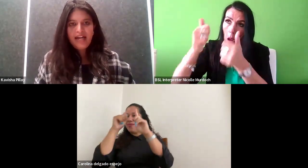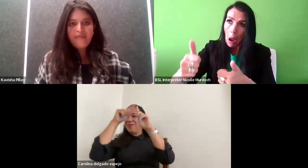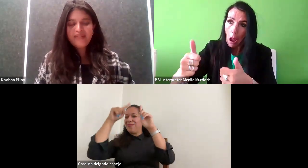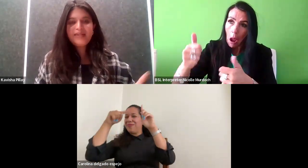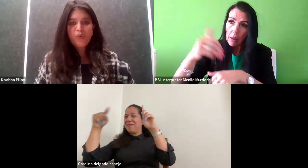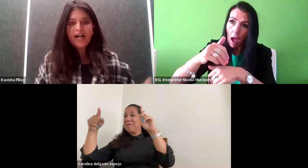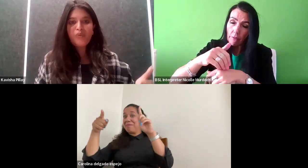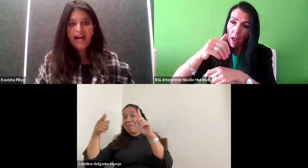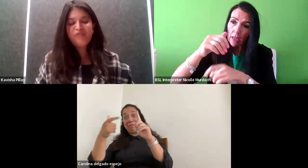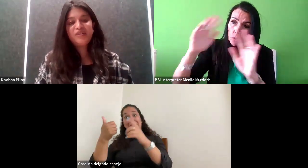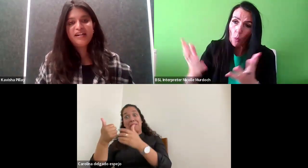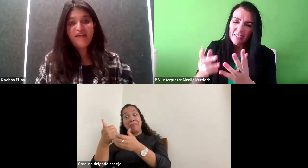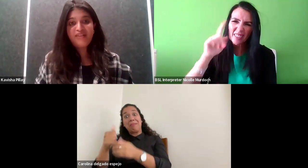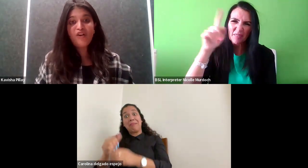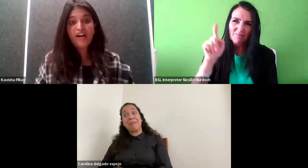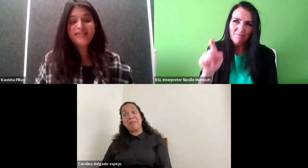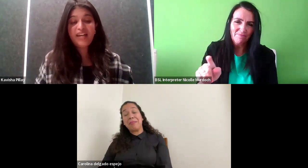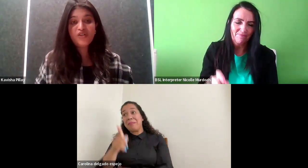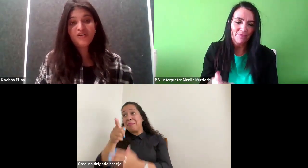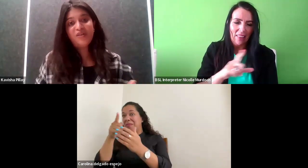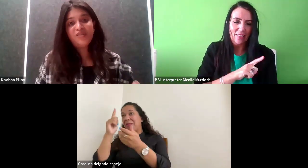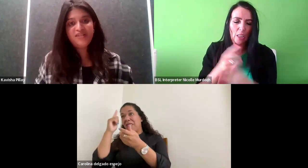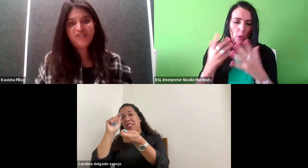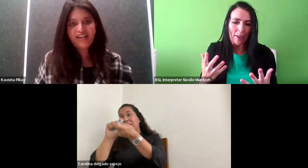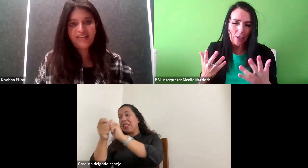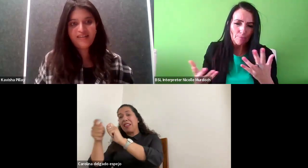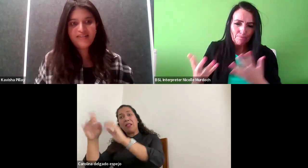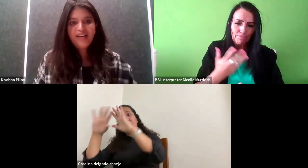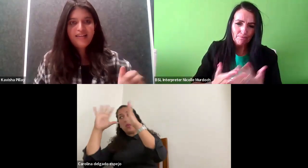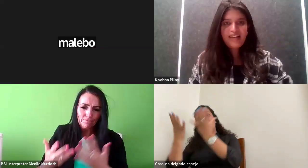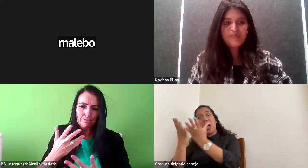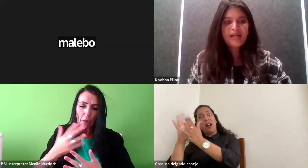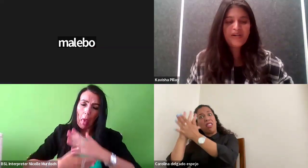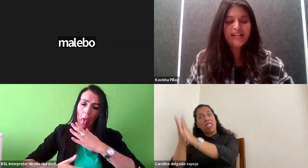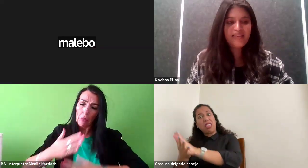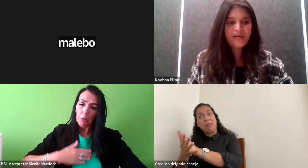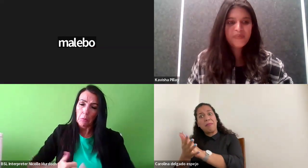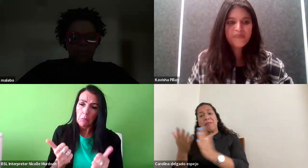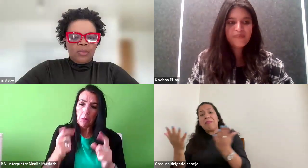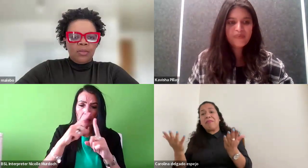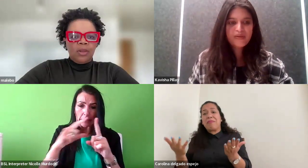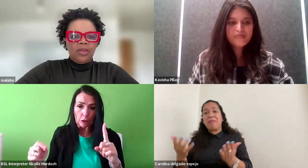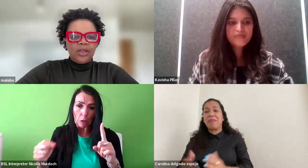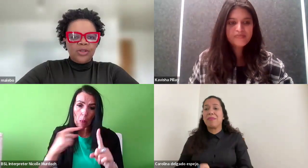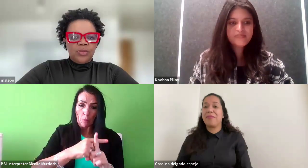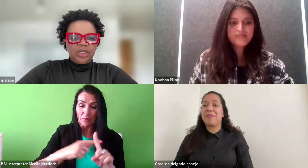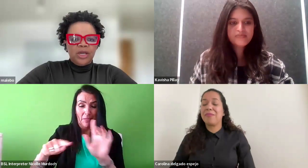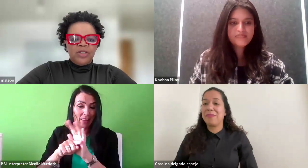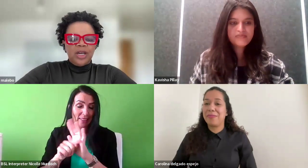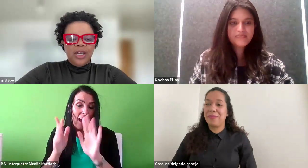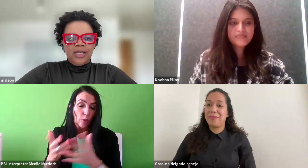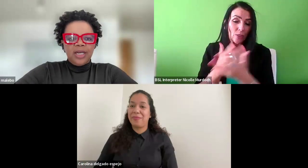humanity. And this is why we have to start having that conversation around digital ethics. Thanks, Malebo. I'll end there. Thank you